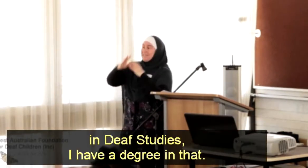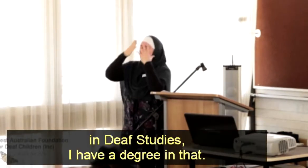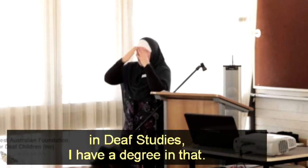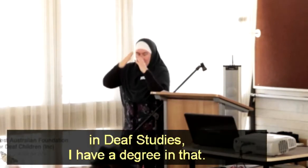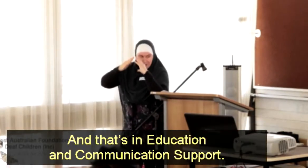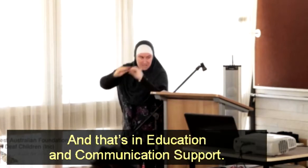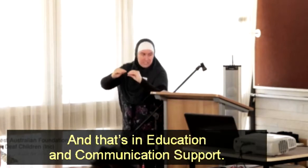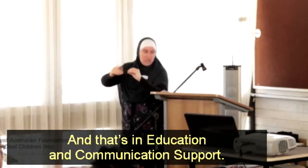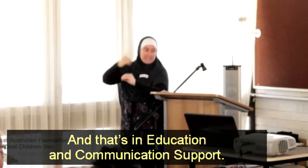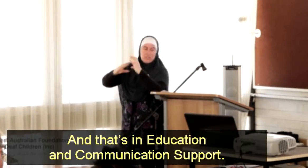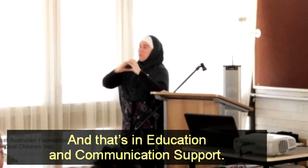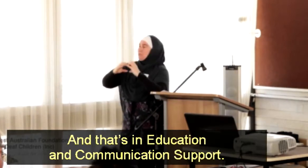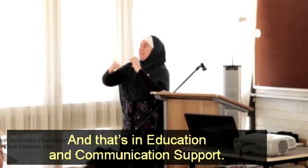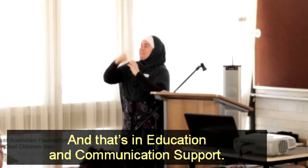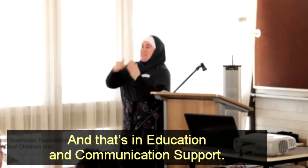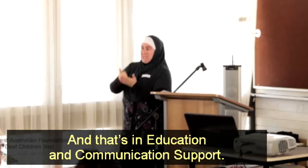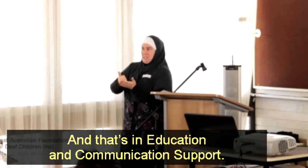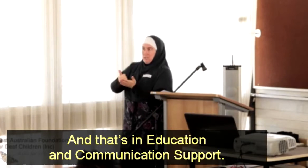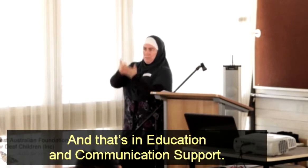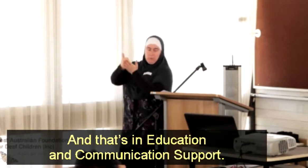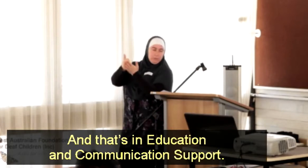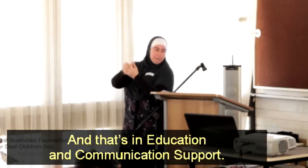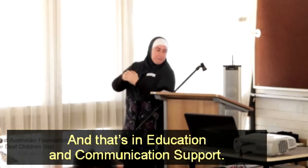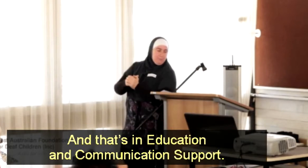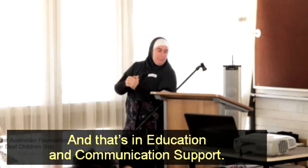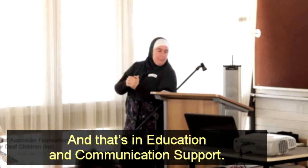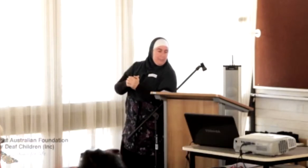in that, and that's in Education and Communication Support.